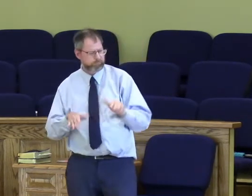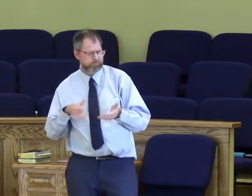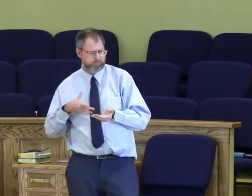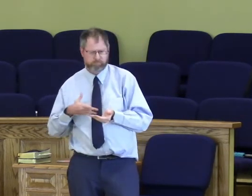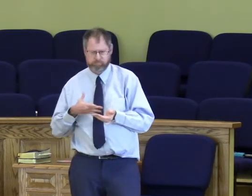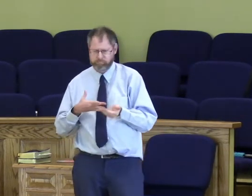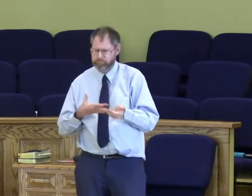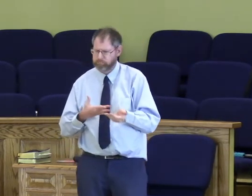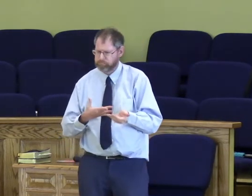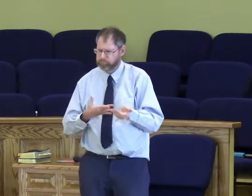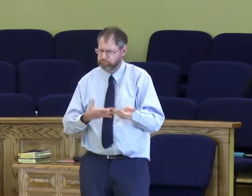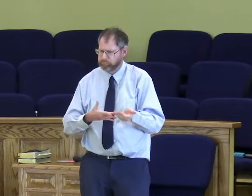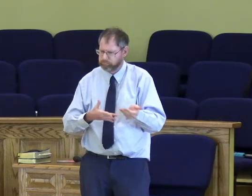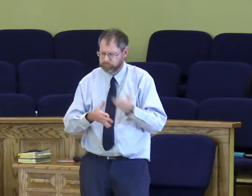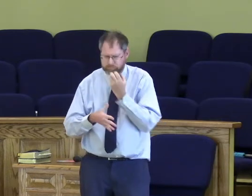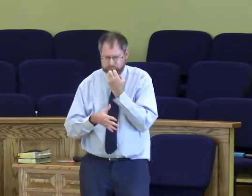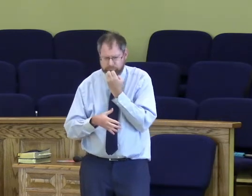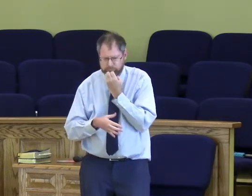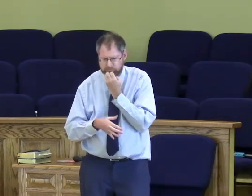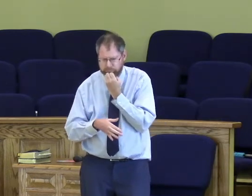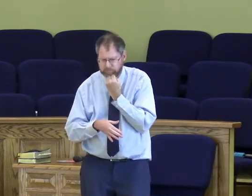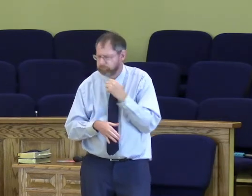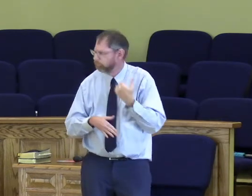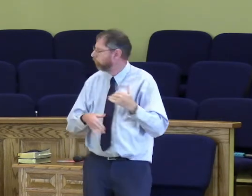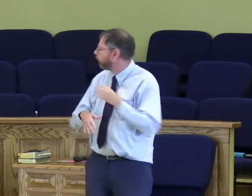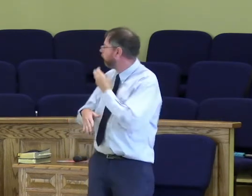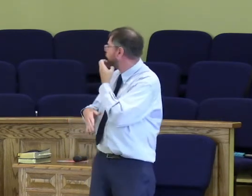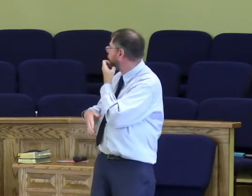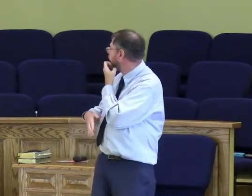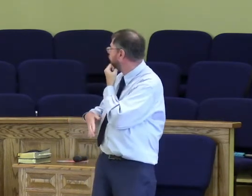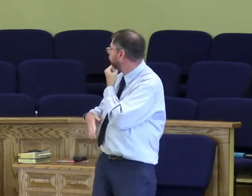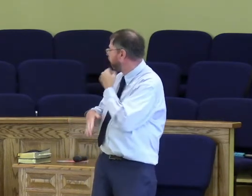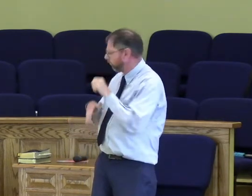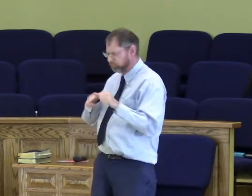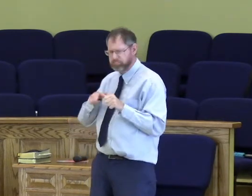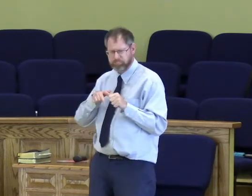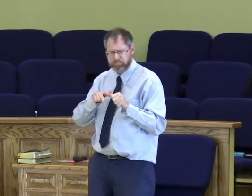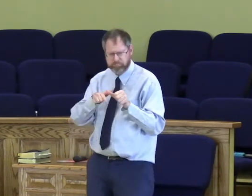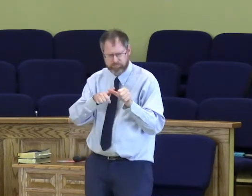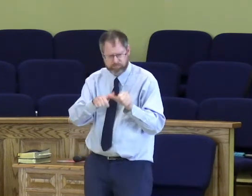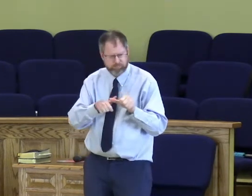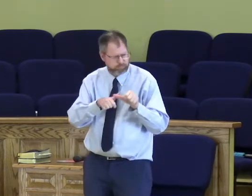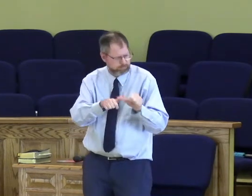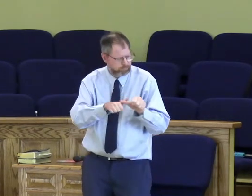And as is already mentioned, again, his legacy is still alive, continues to carry on.